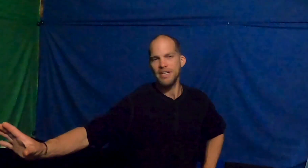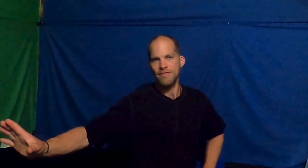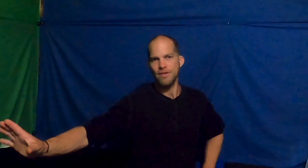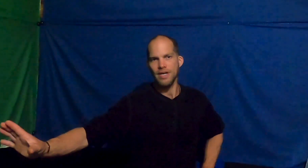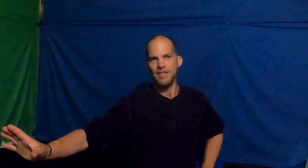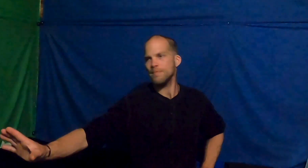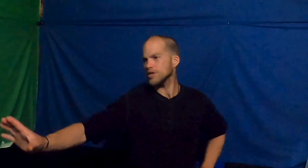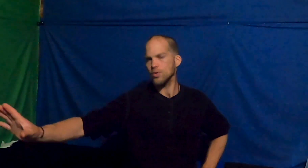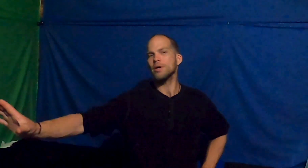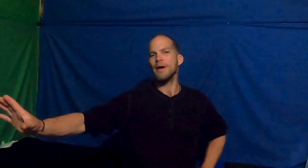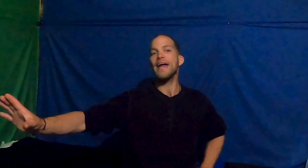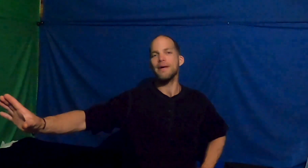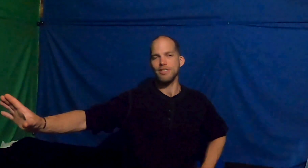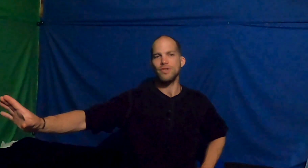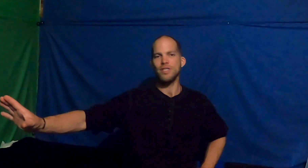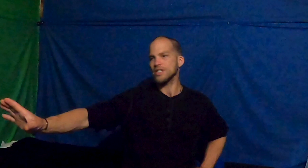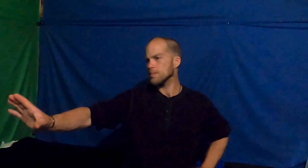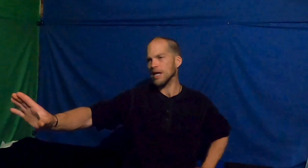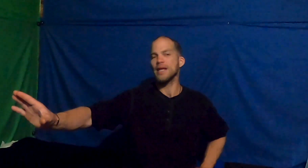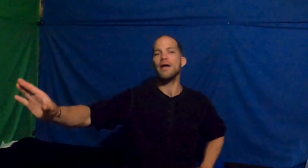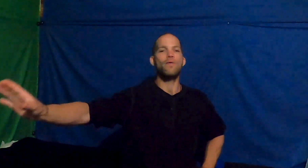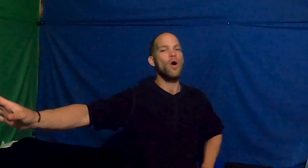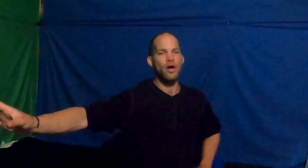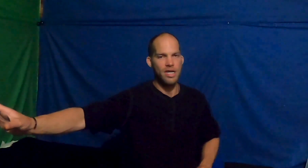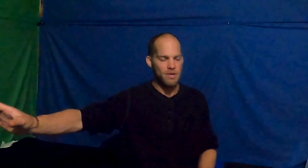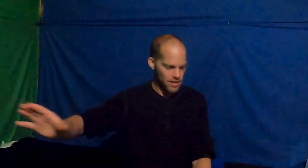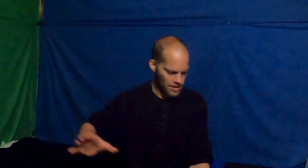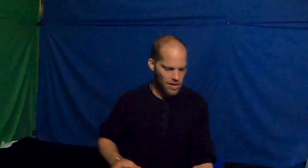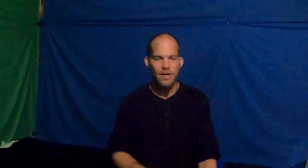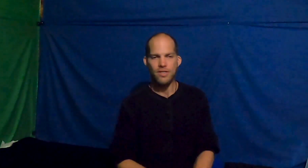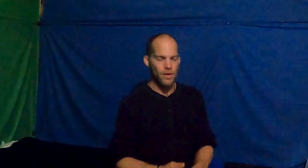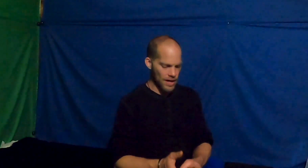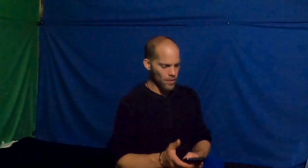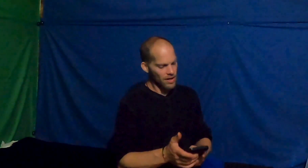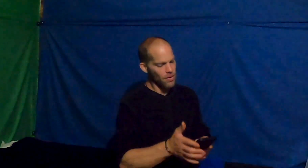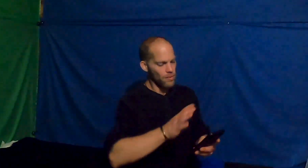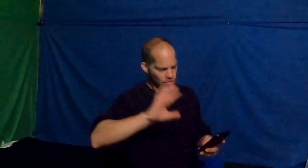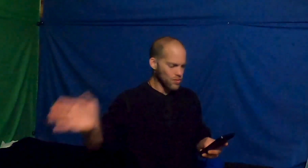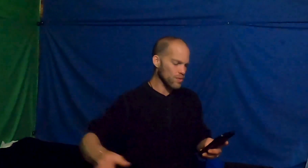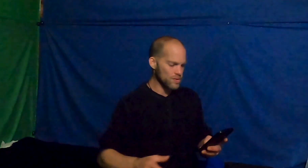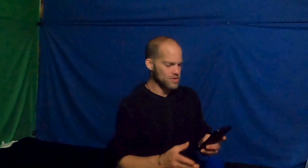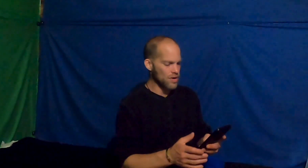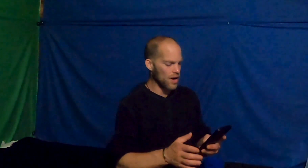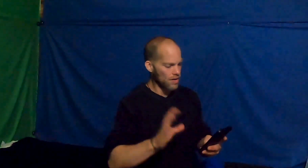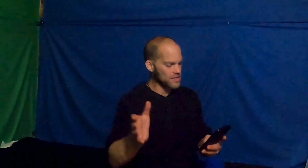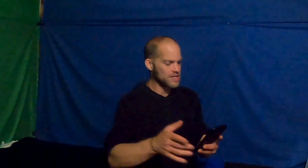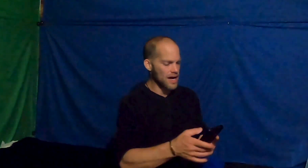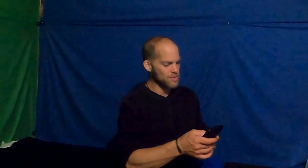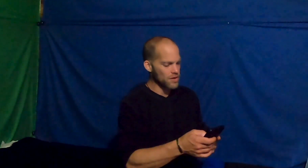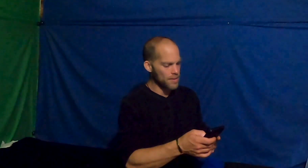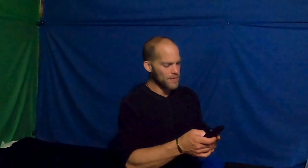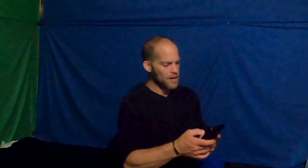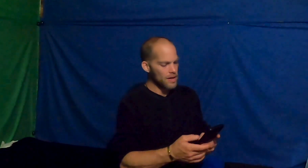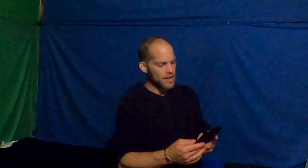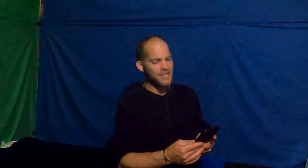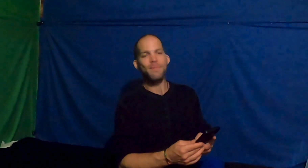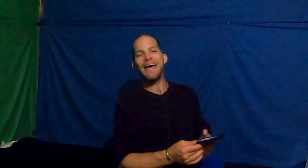differently. They've been doing a bad demonstration. They've been letting out a wrong demon. So I don't want to go too off the side. I'm sorry.